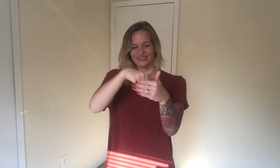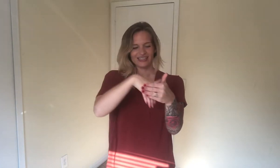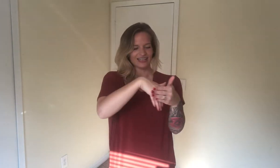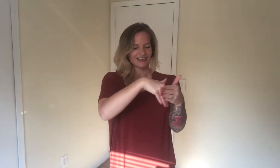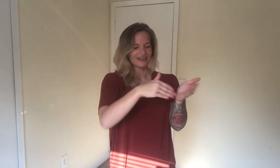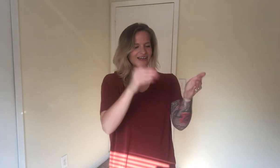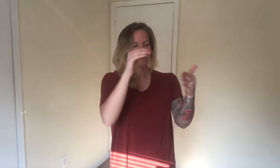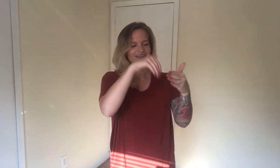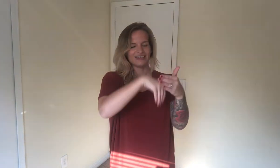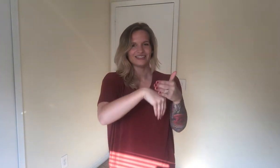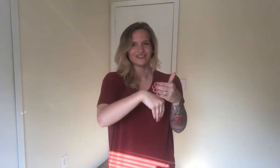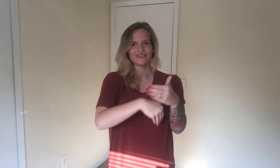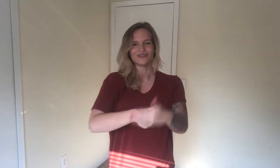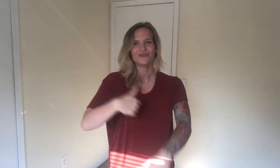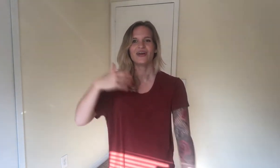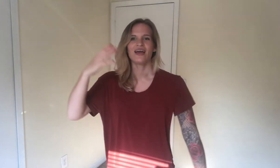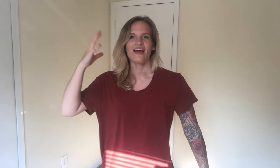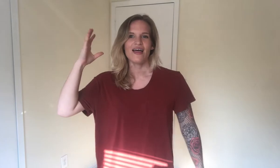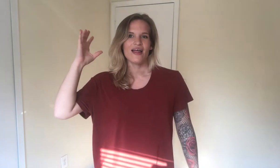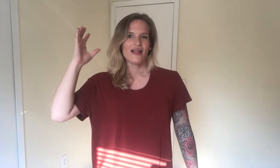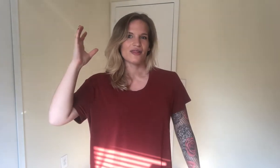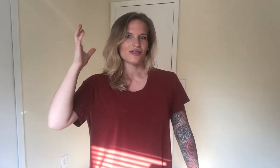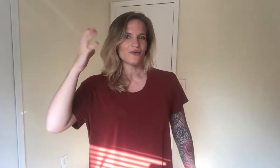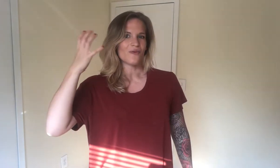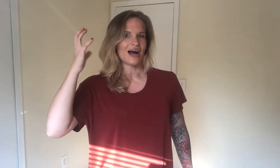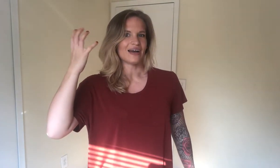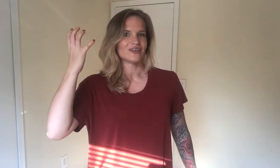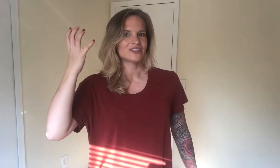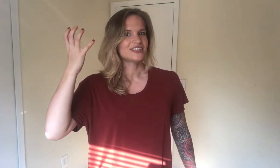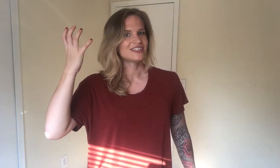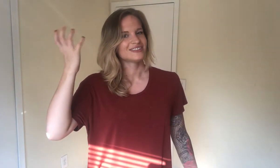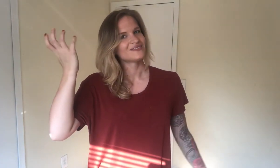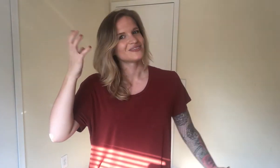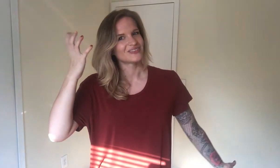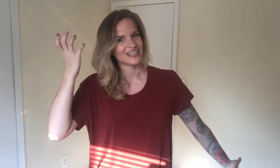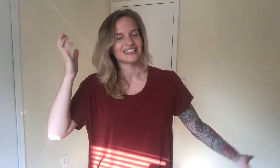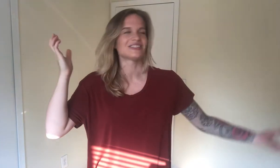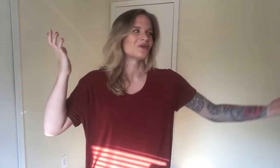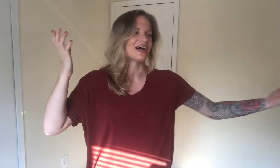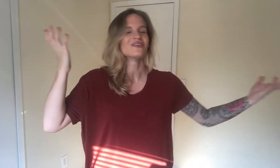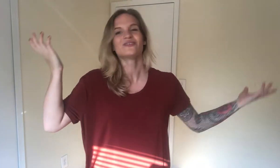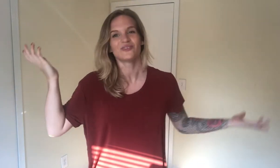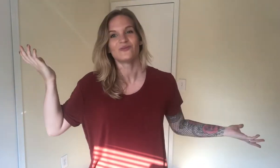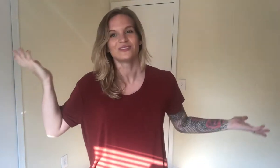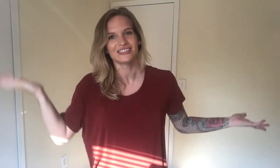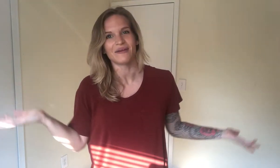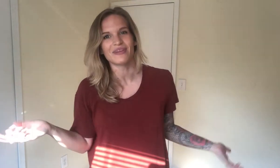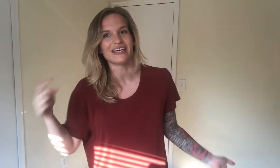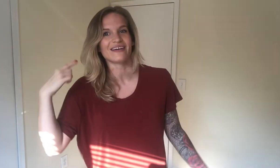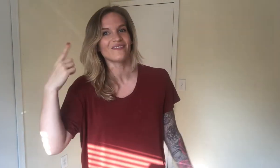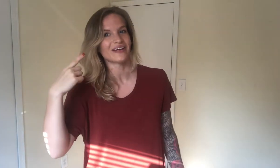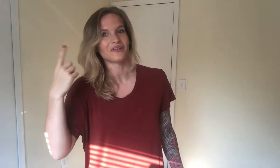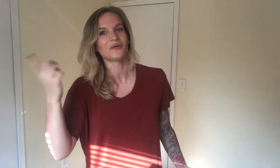in again, into the wild, crazy wild, same thing, whatever you